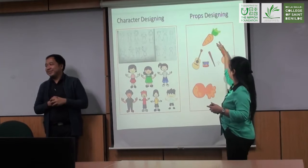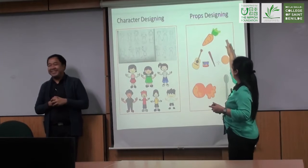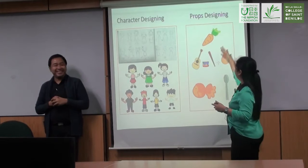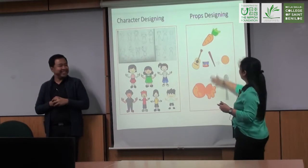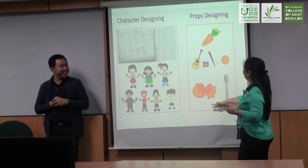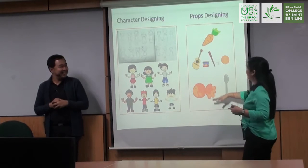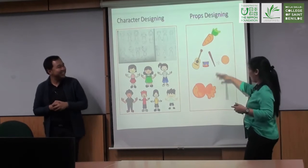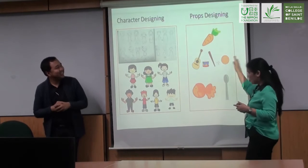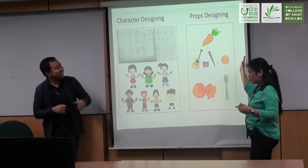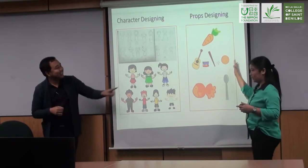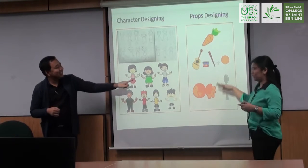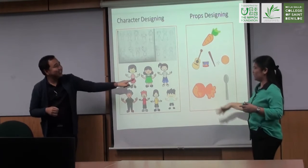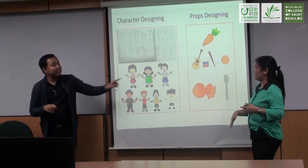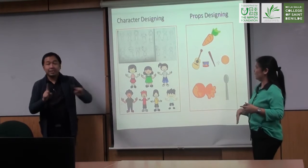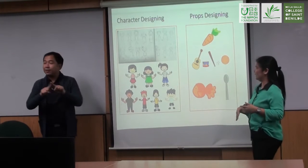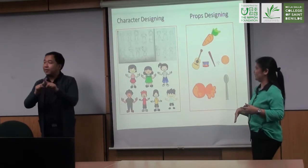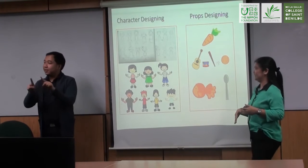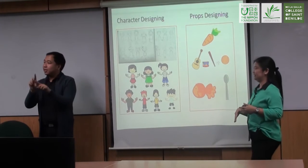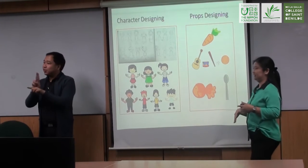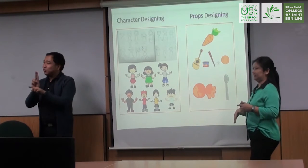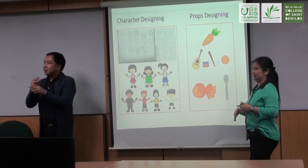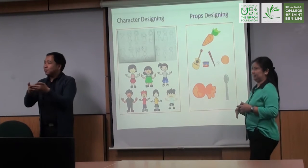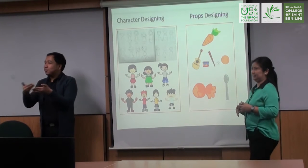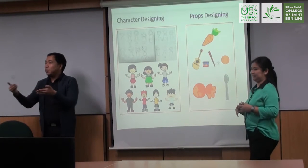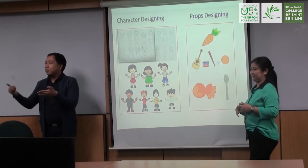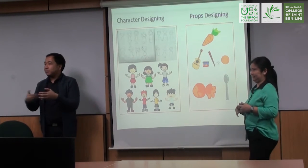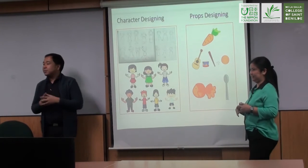So, again, these are the props used.